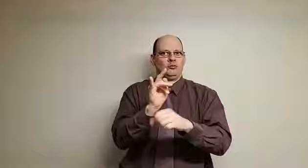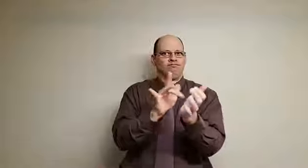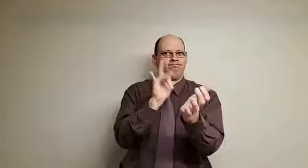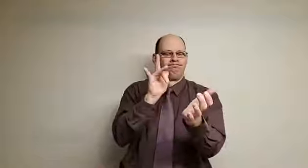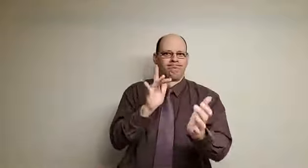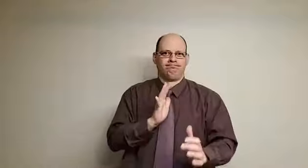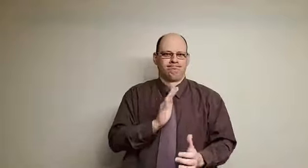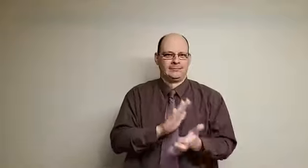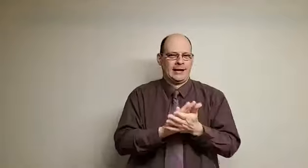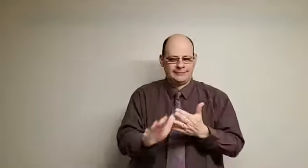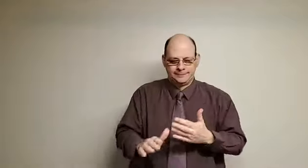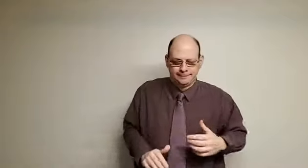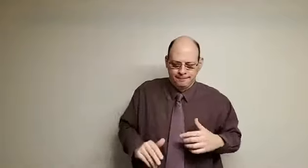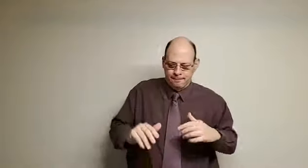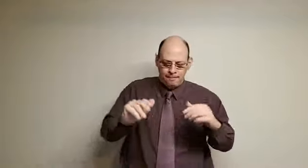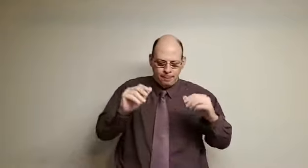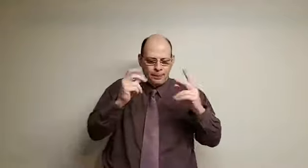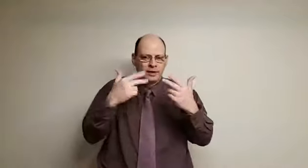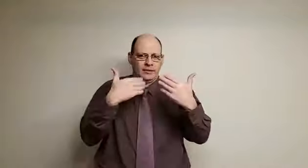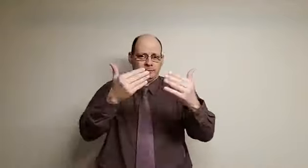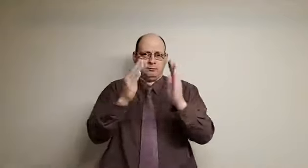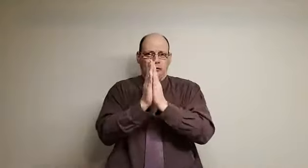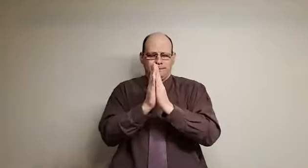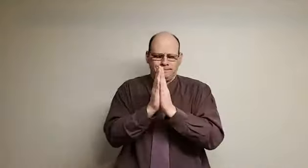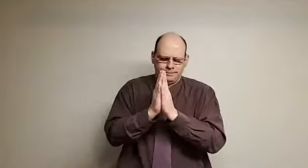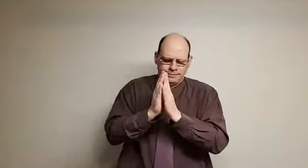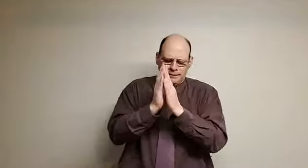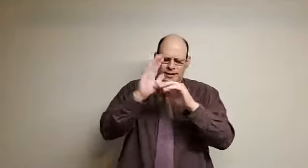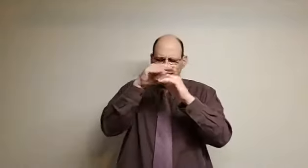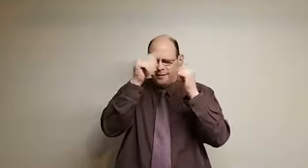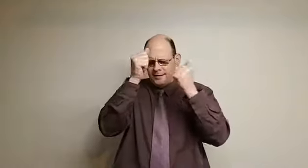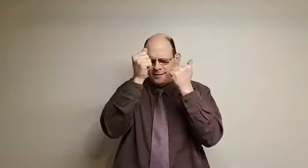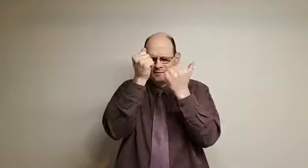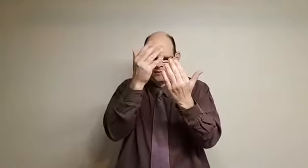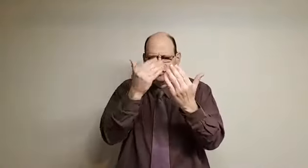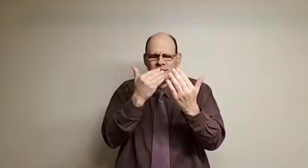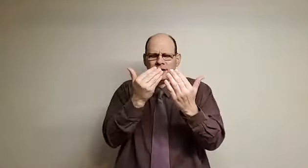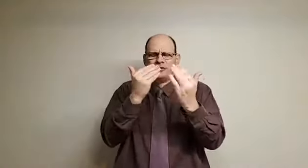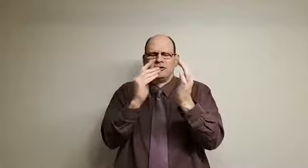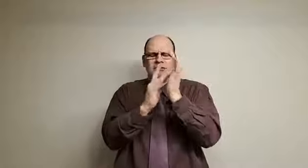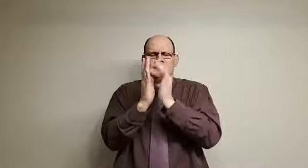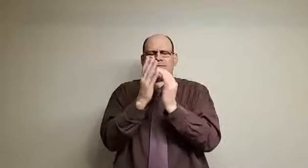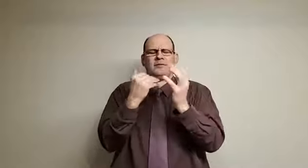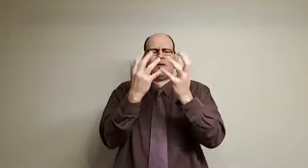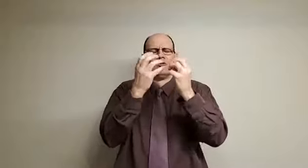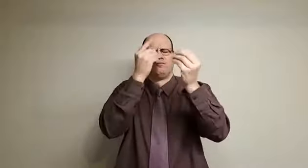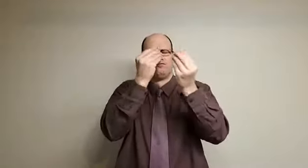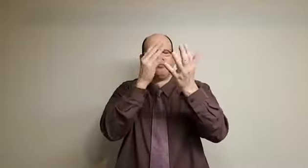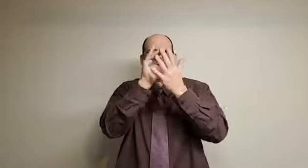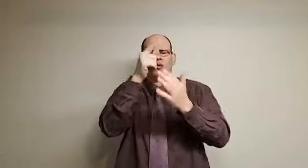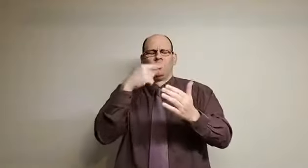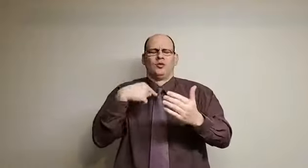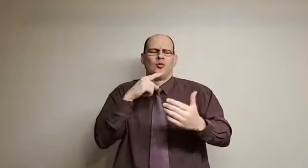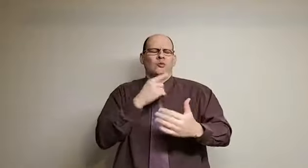thankful we are thankful for the technology that we have but let's go ahead and pray dear heavenly father we thank you lord that you're